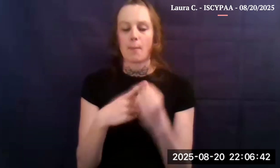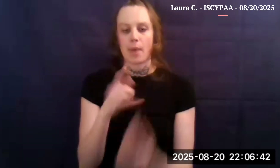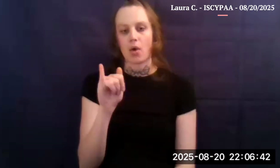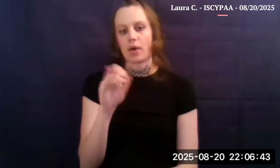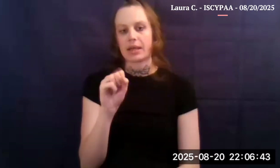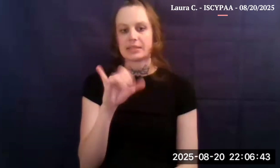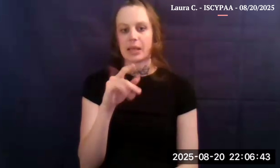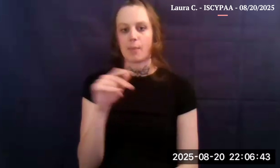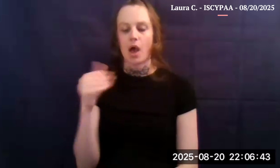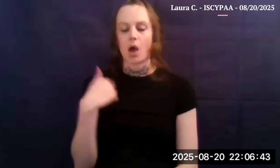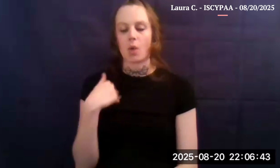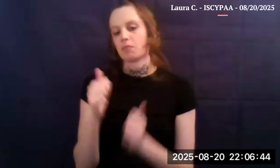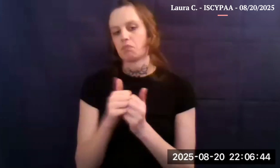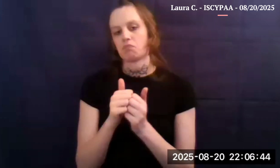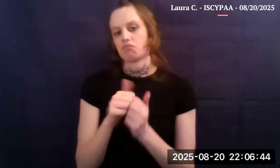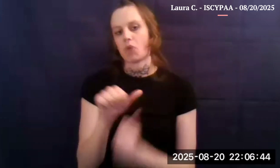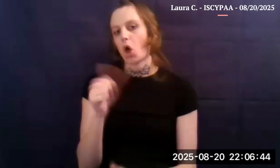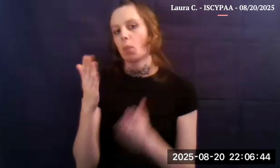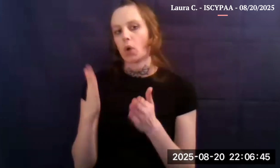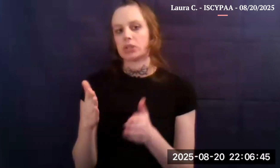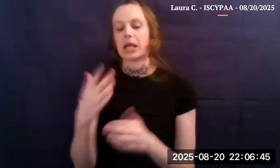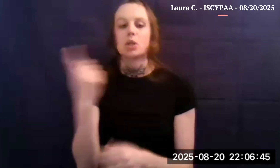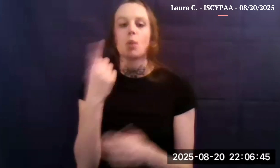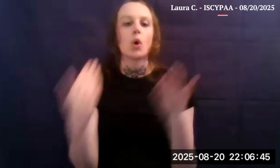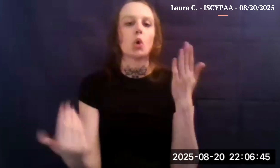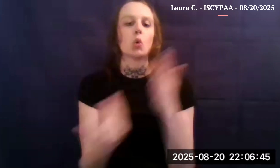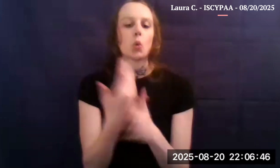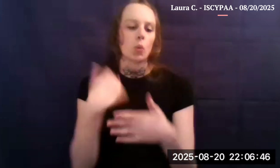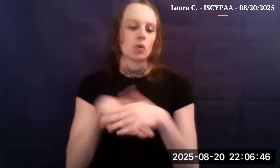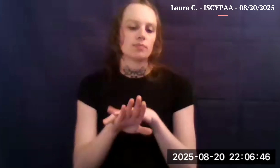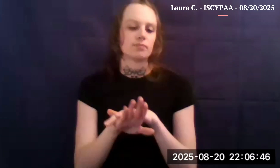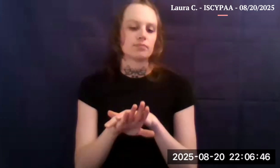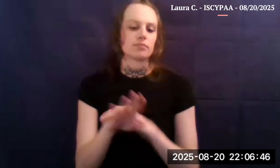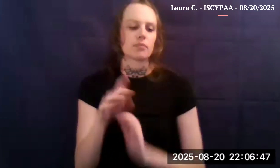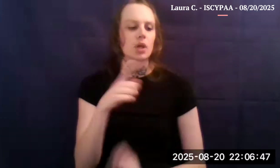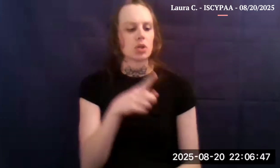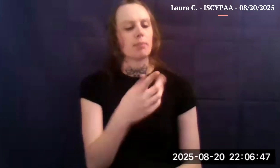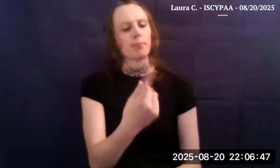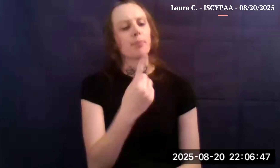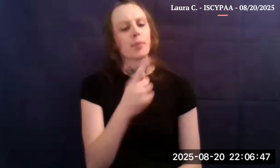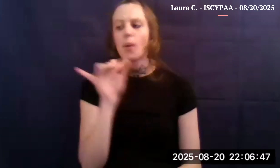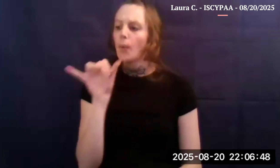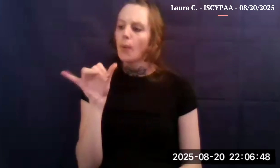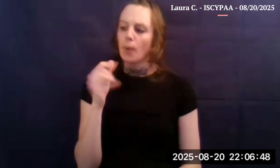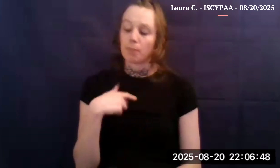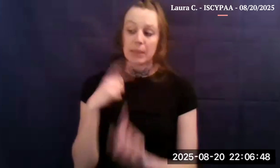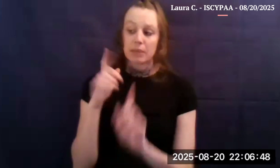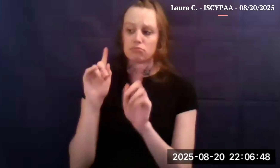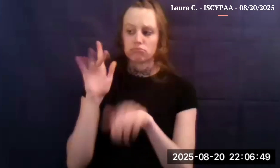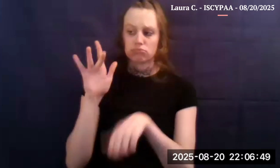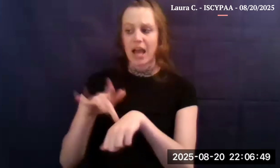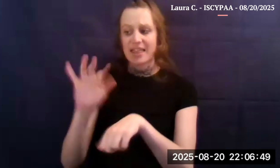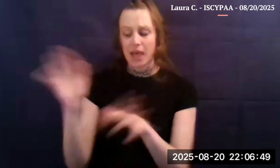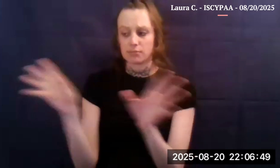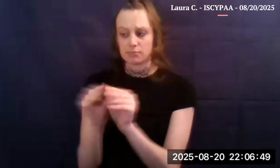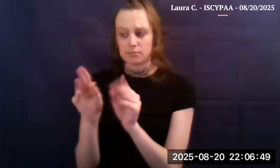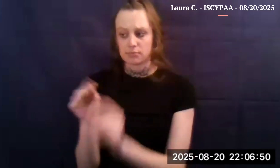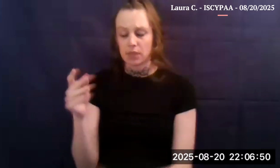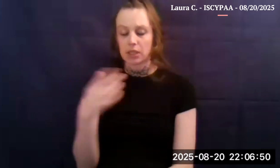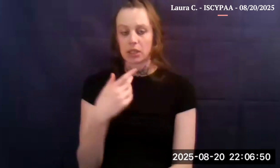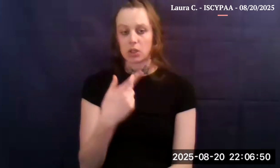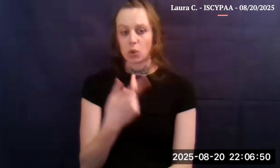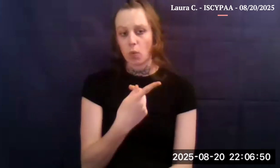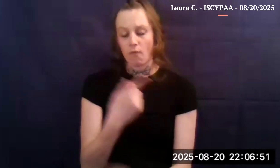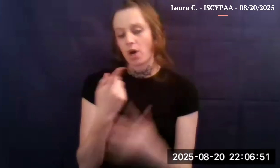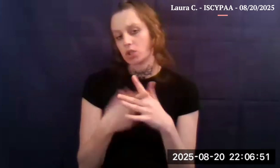somebody else. And someone new walks in and she's like, oh, I was at ISCYPAA too. We started talking